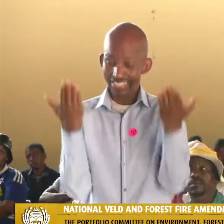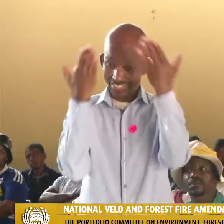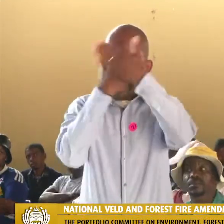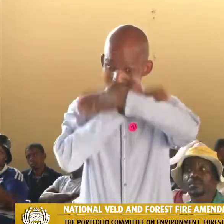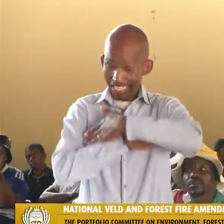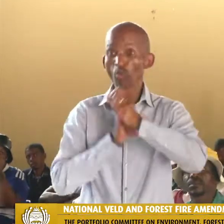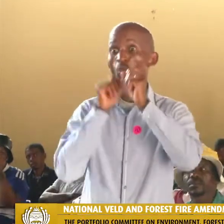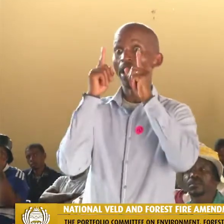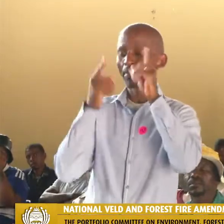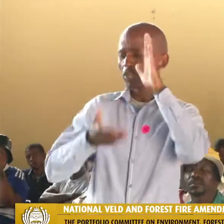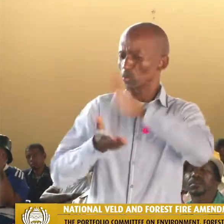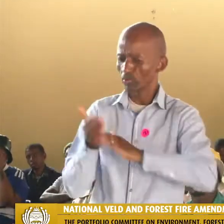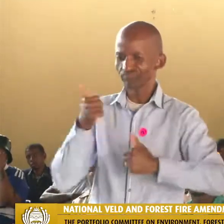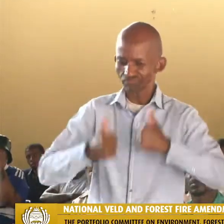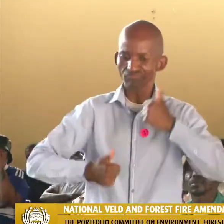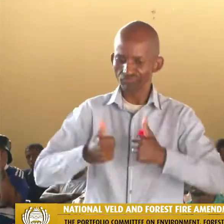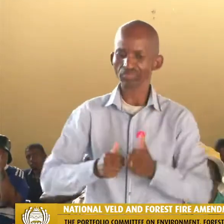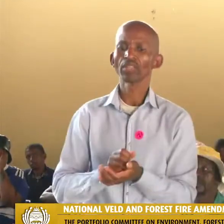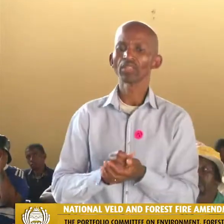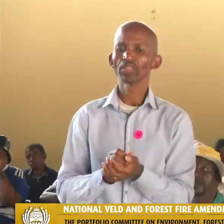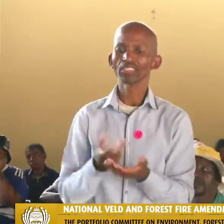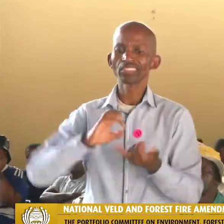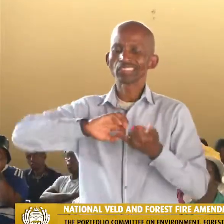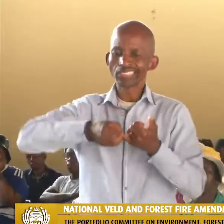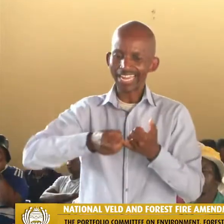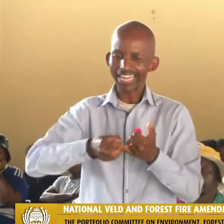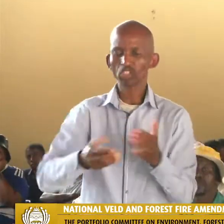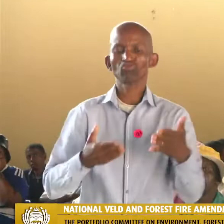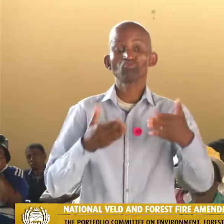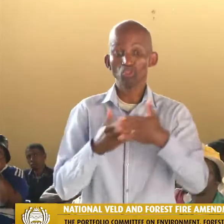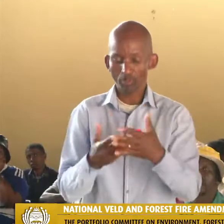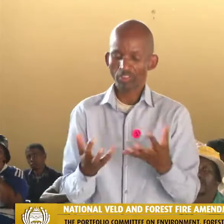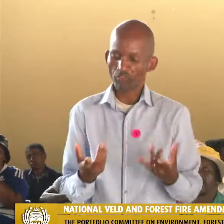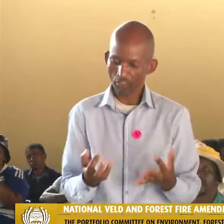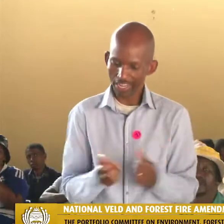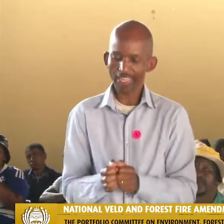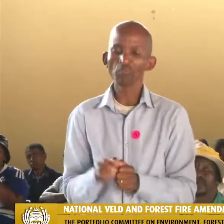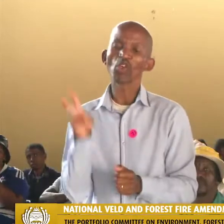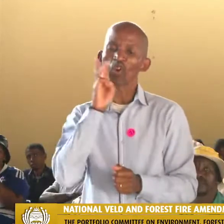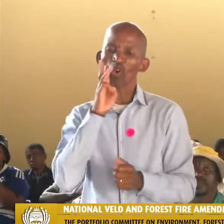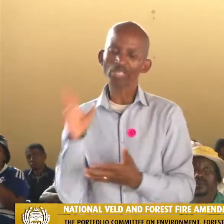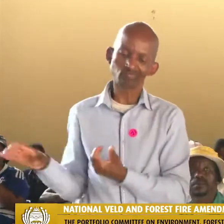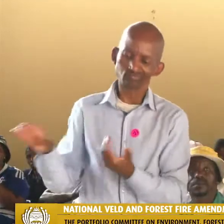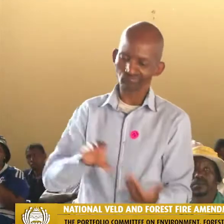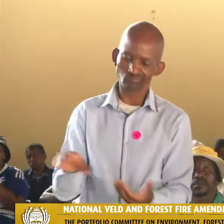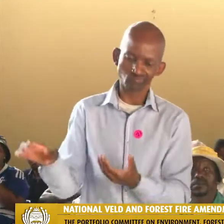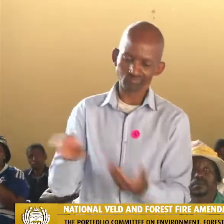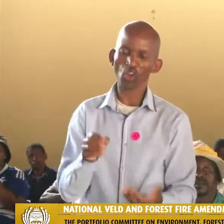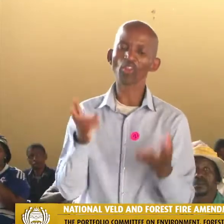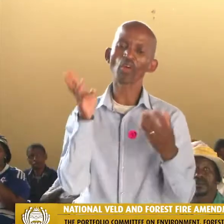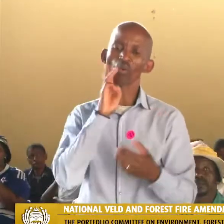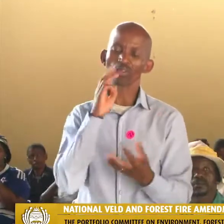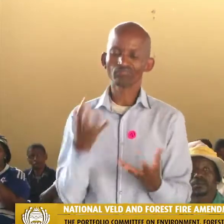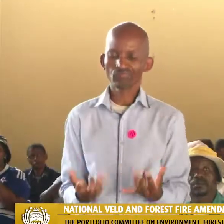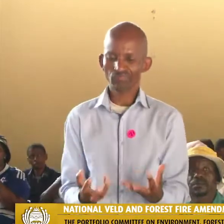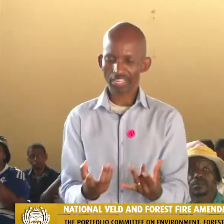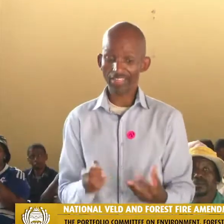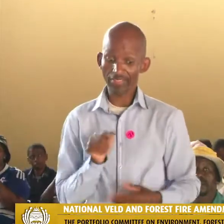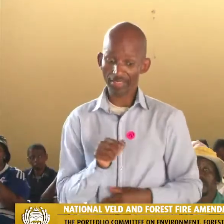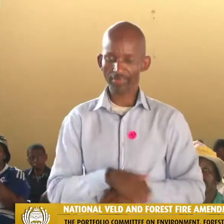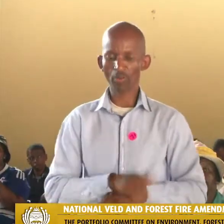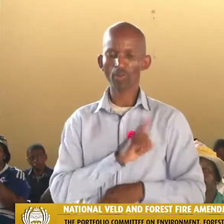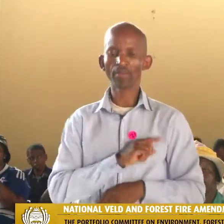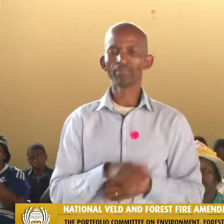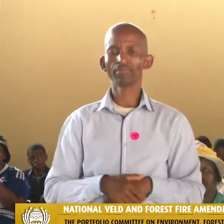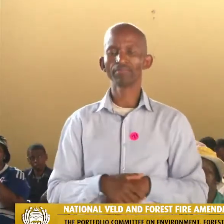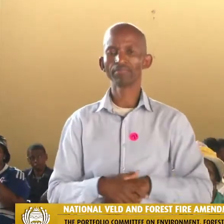mollo re tshwantse o tsa metsi a rona bo felene metsi a tla ka di traka teng ko a thuthi. Now,